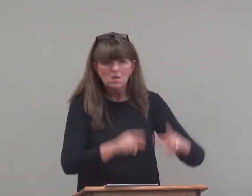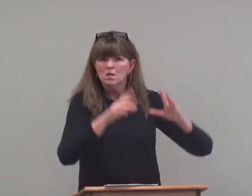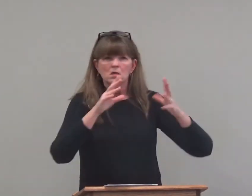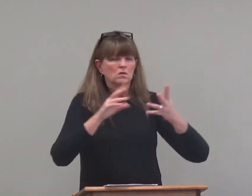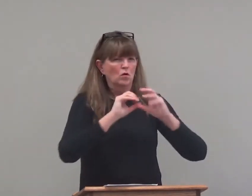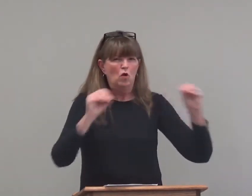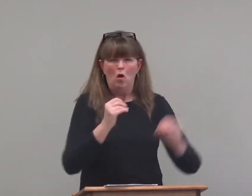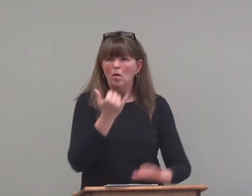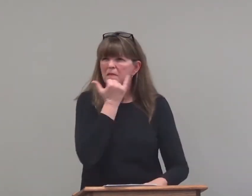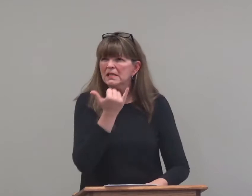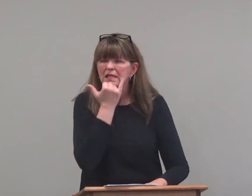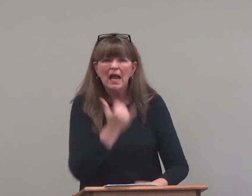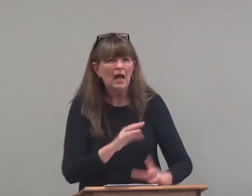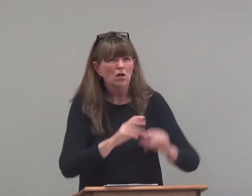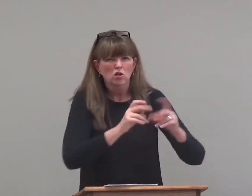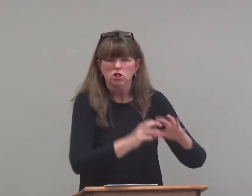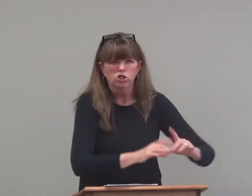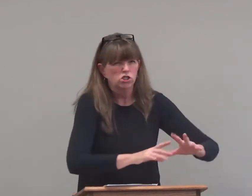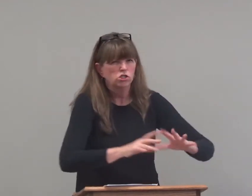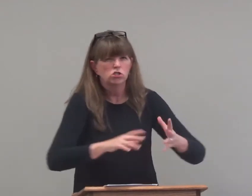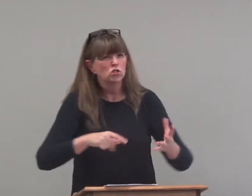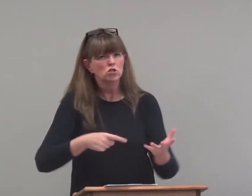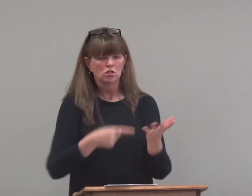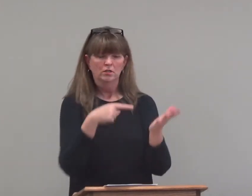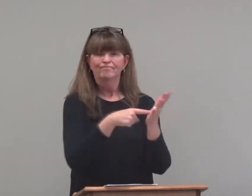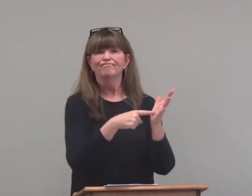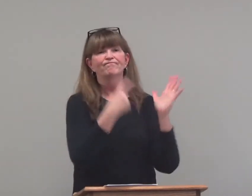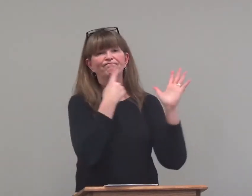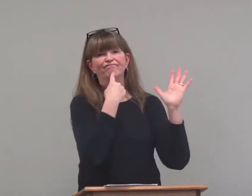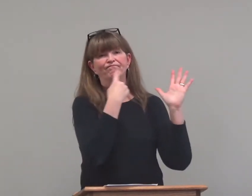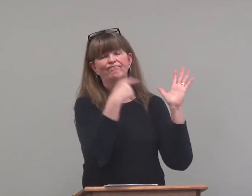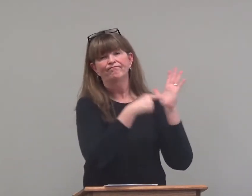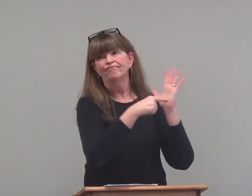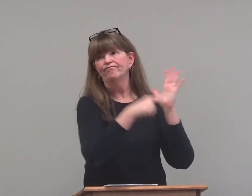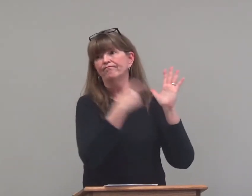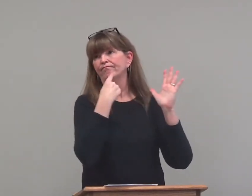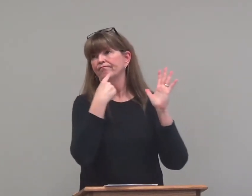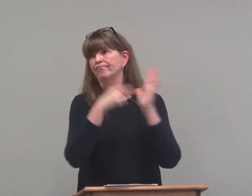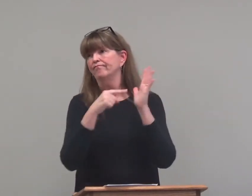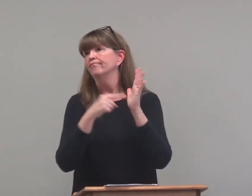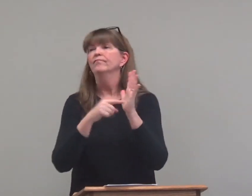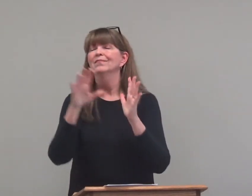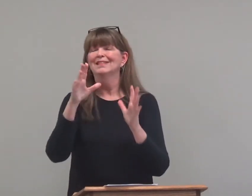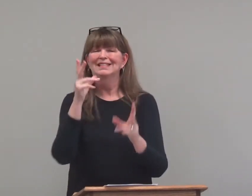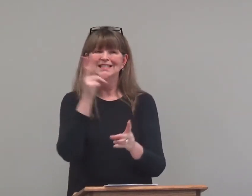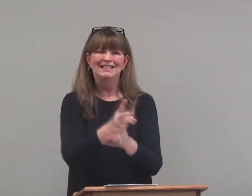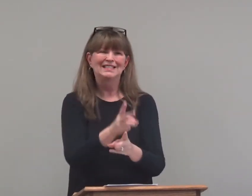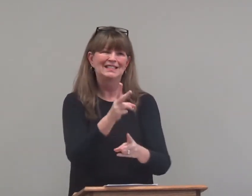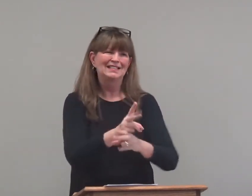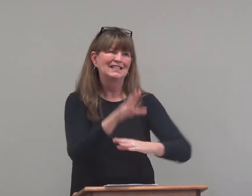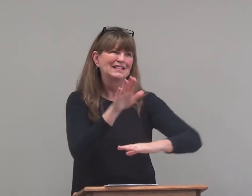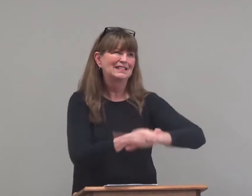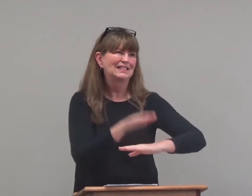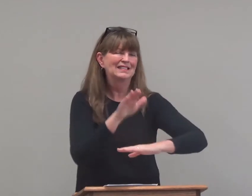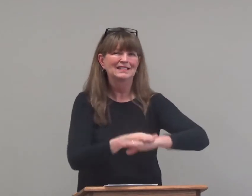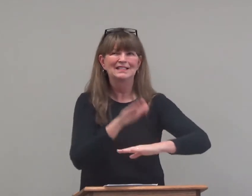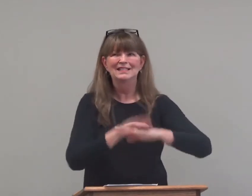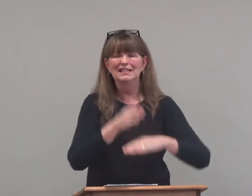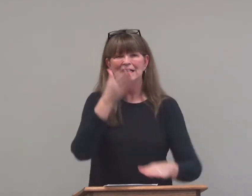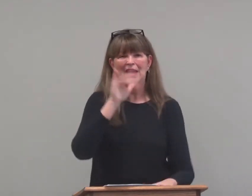You know, when people say that the Bible is inerrant and that the Bible says this, and so therefore